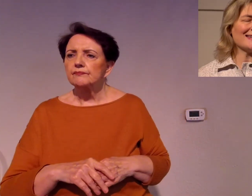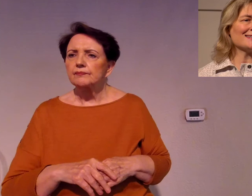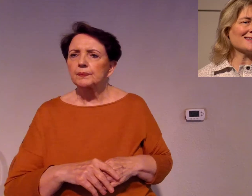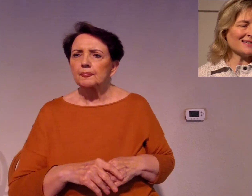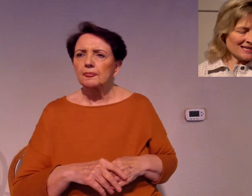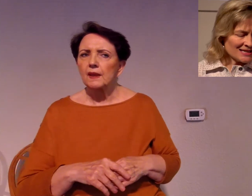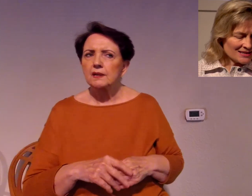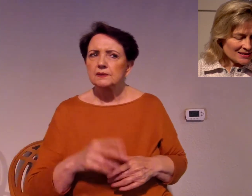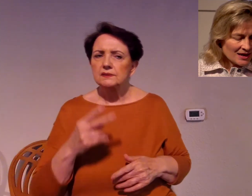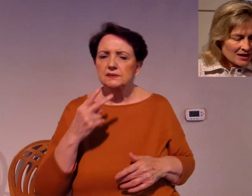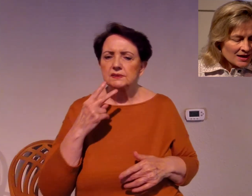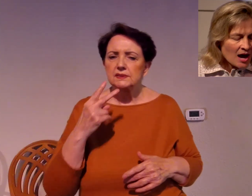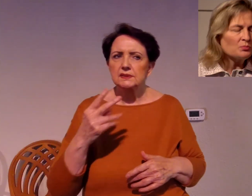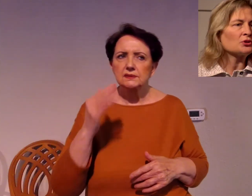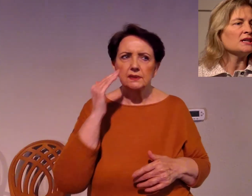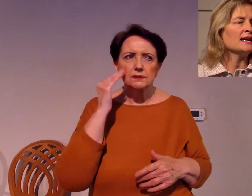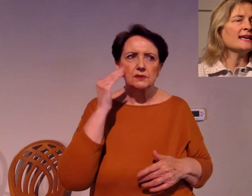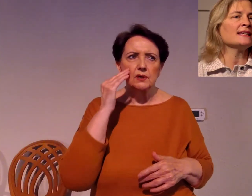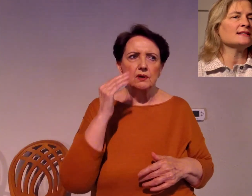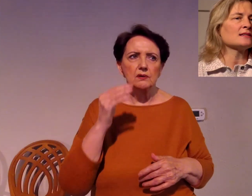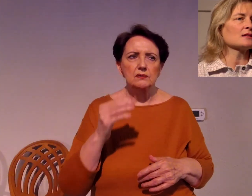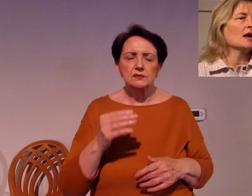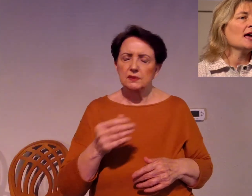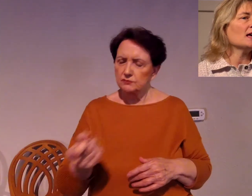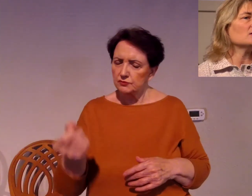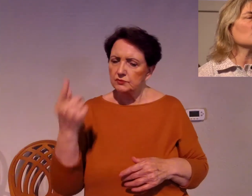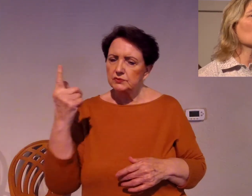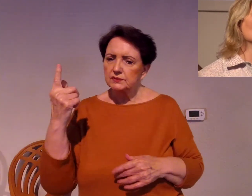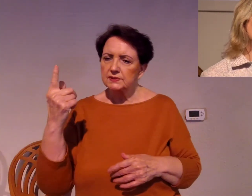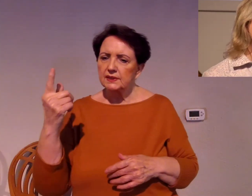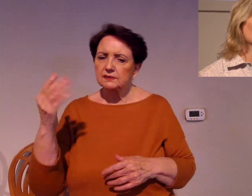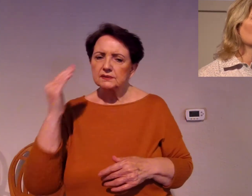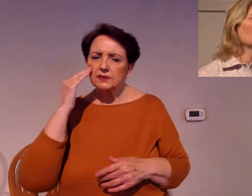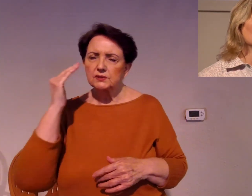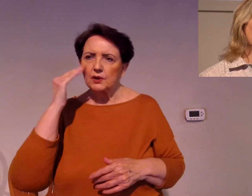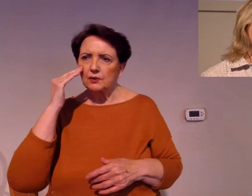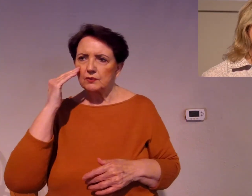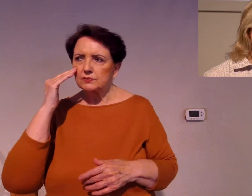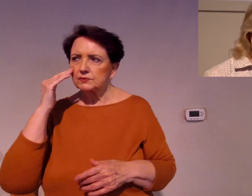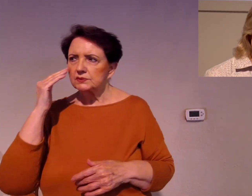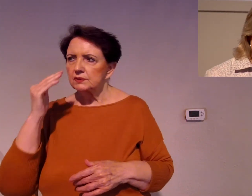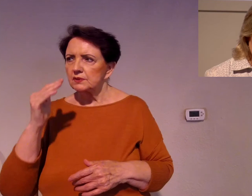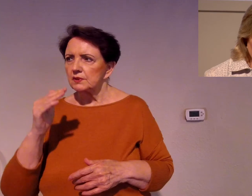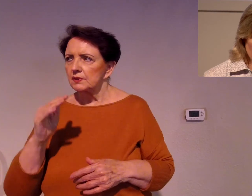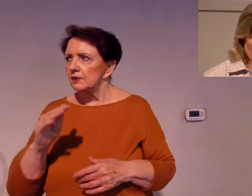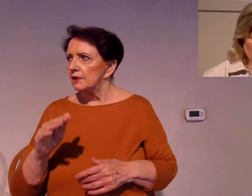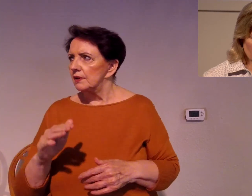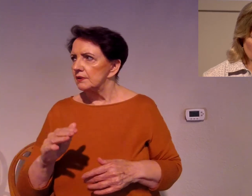beholds and sees, comprehends and knows the all.